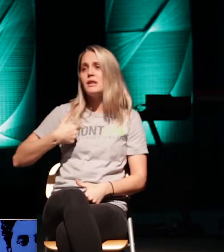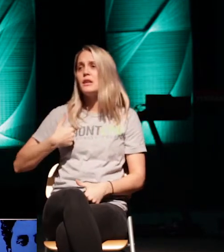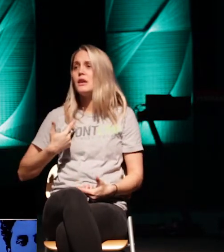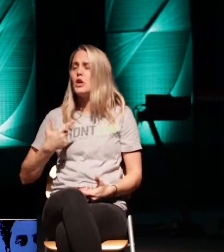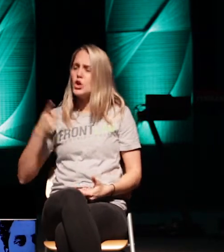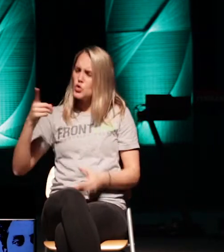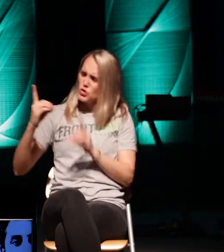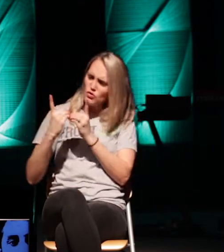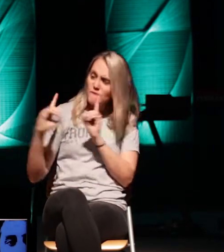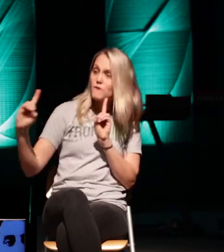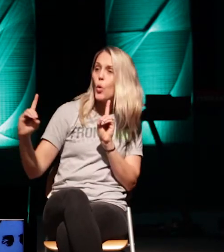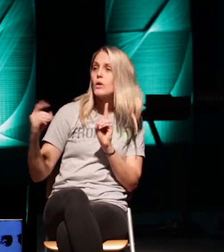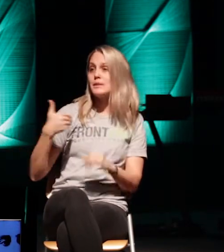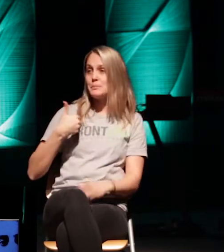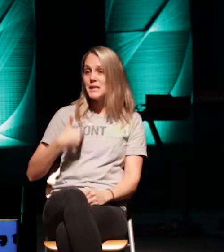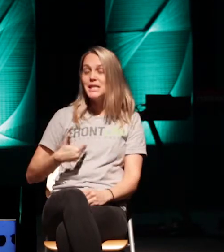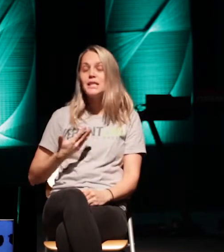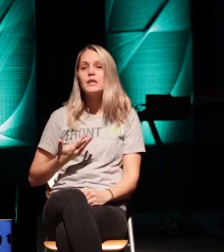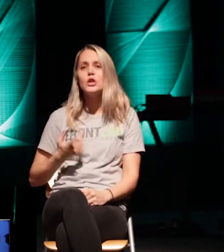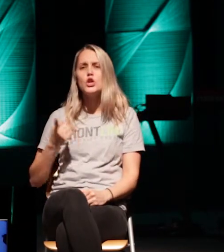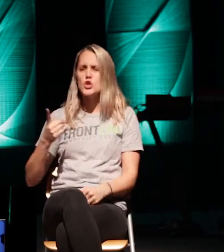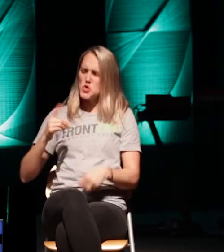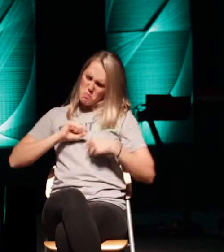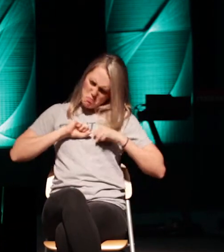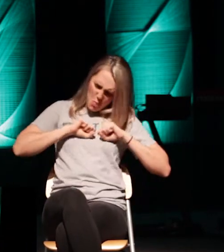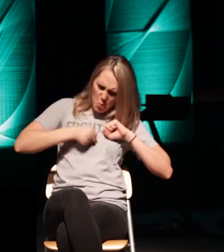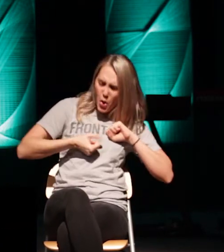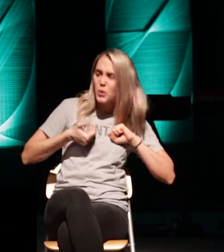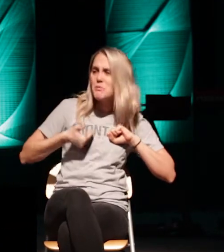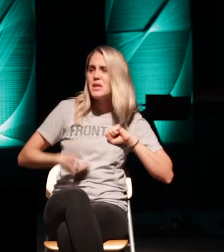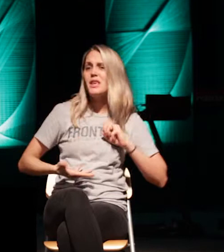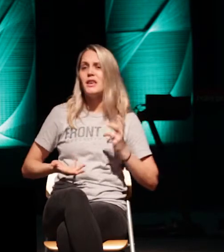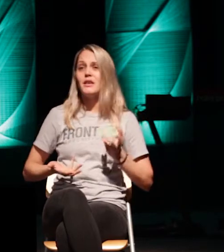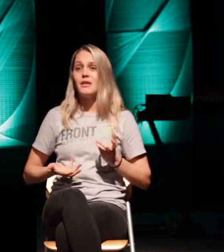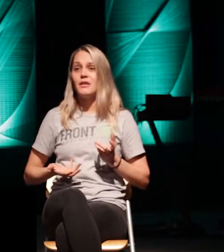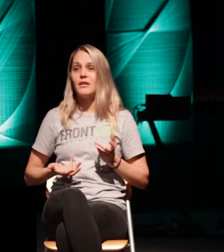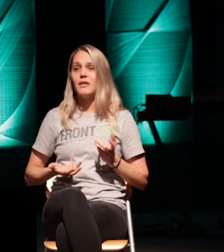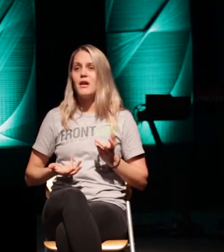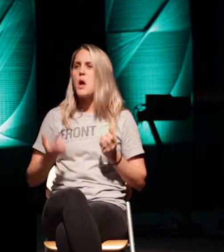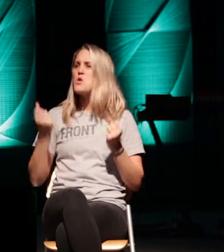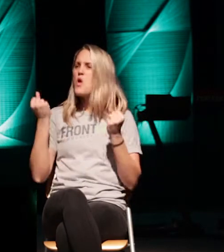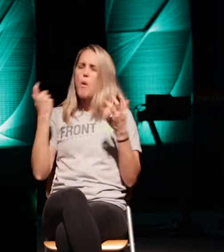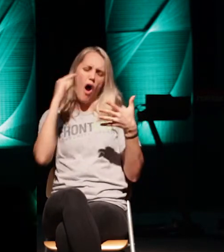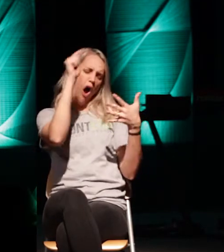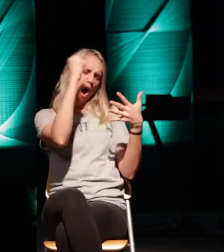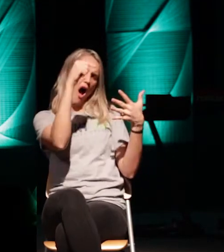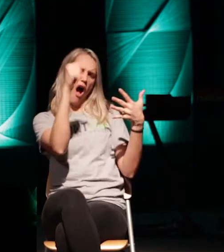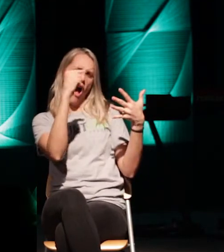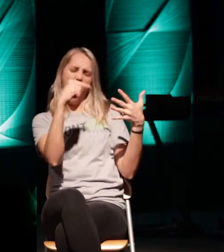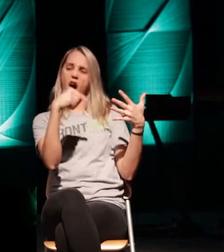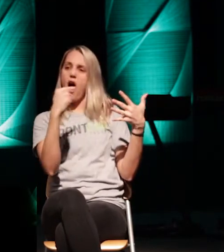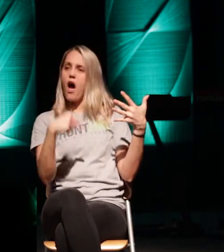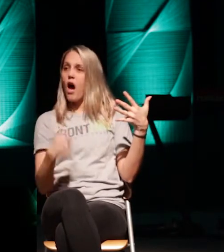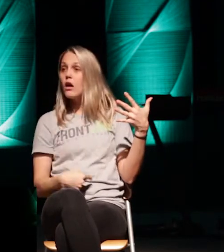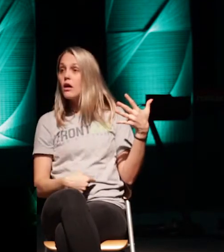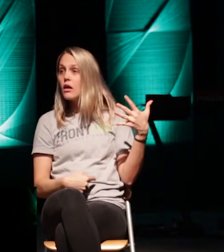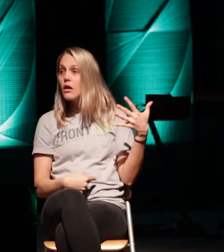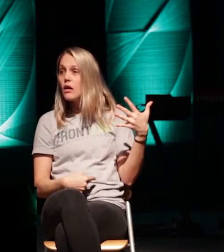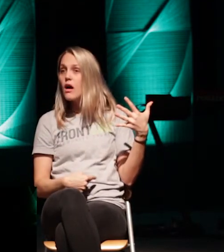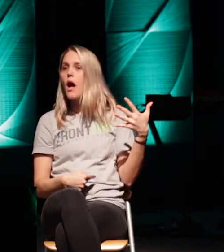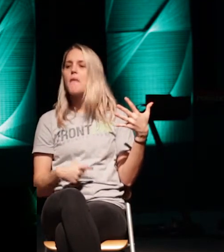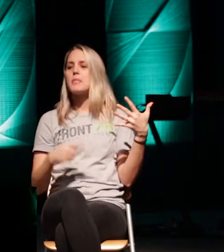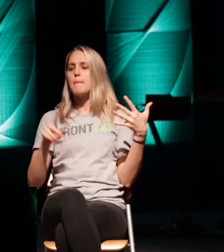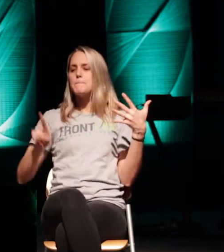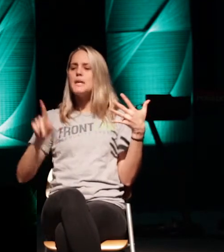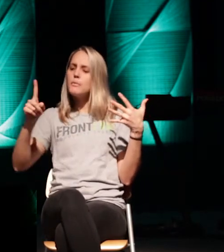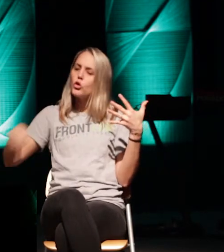you divorced me, you broke me. I mean, there's so many things that we can do and fill in those gaps about people who have